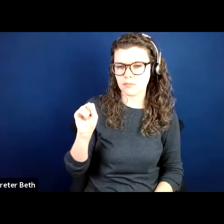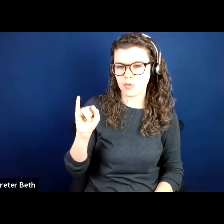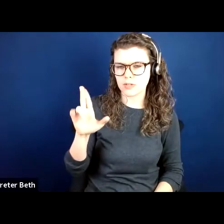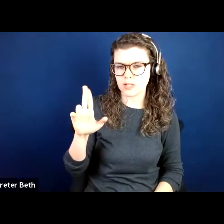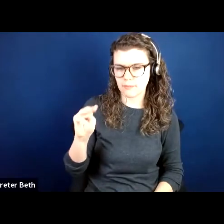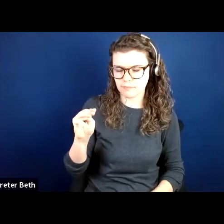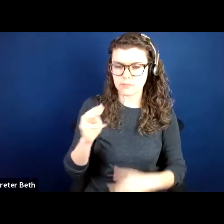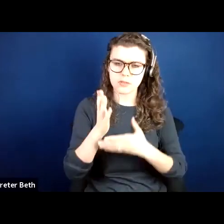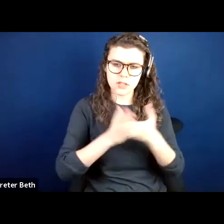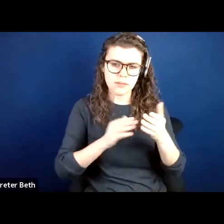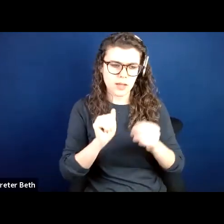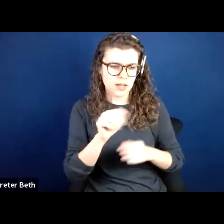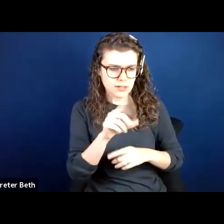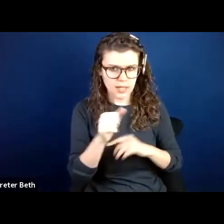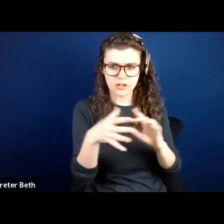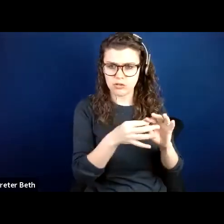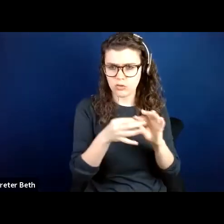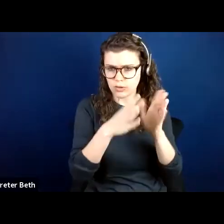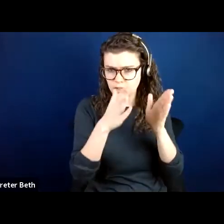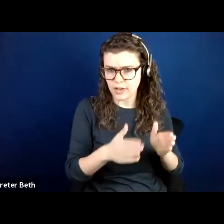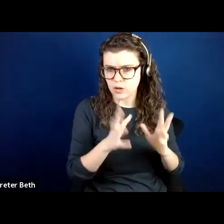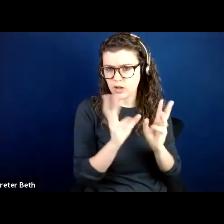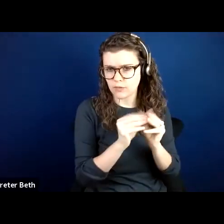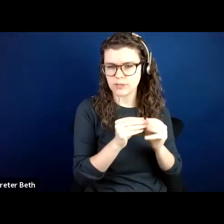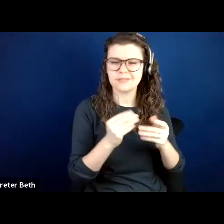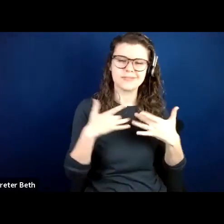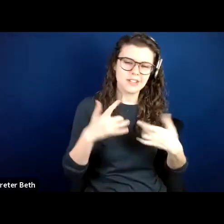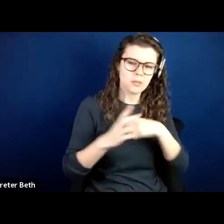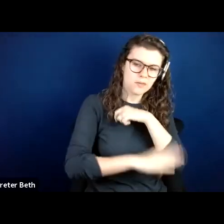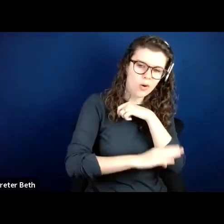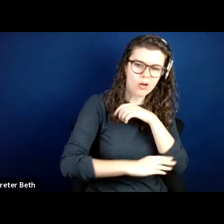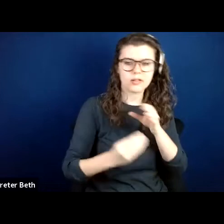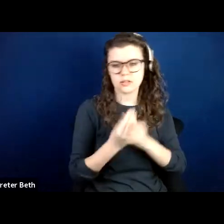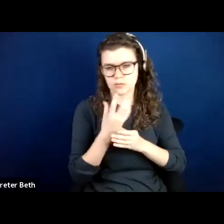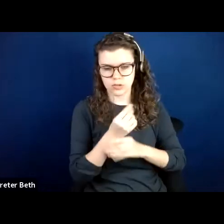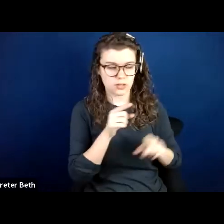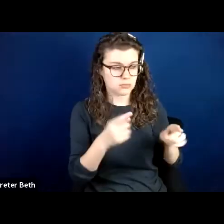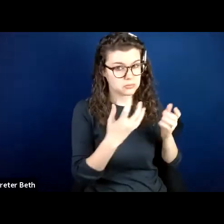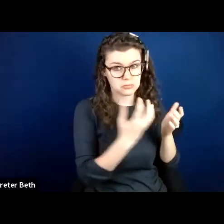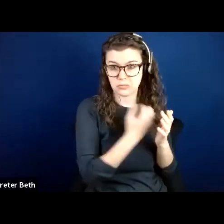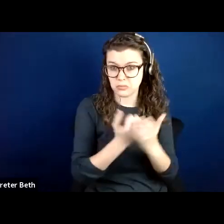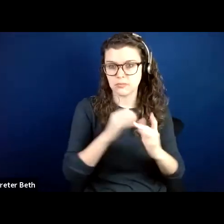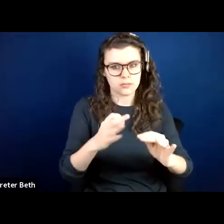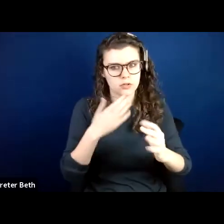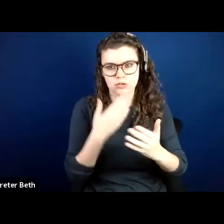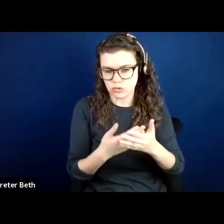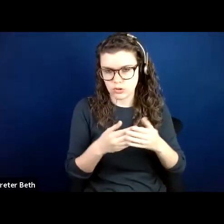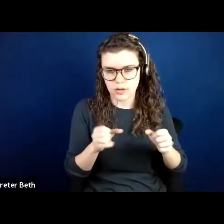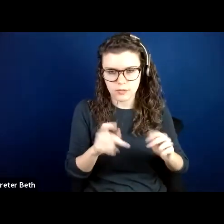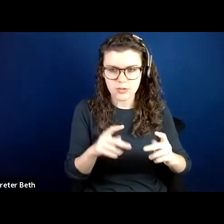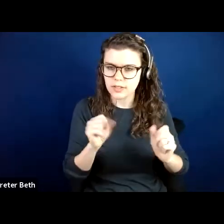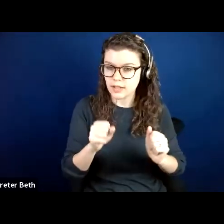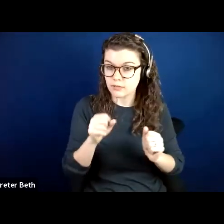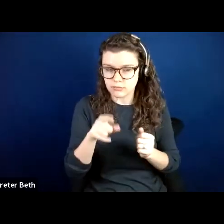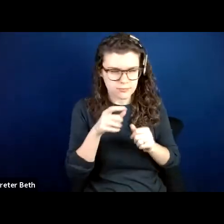coordinator conferences in this fall and in the spring. And those are great opportunities to continue your